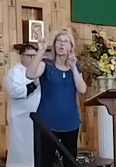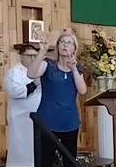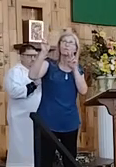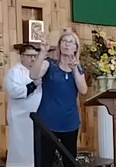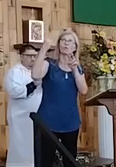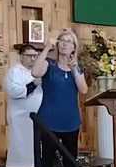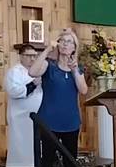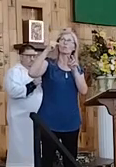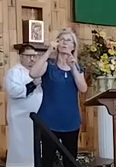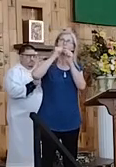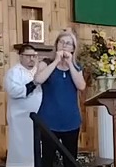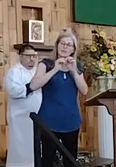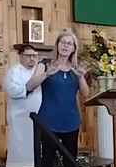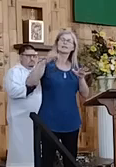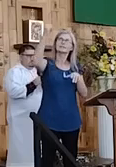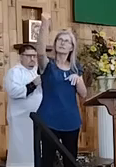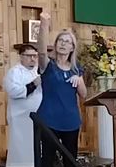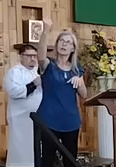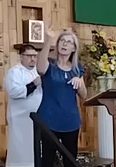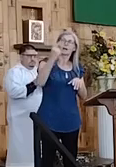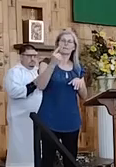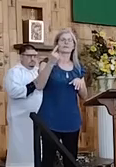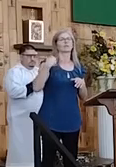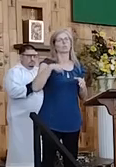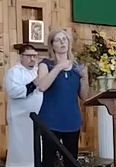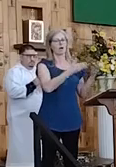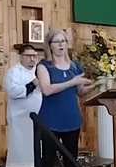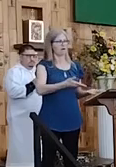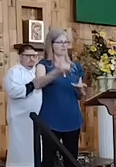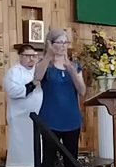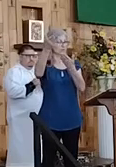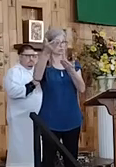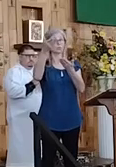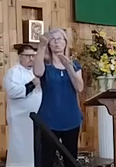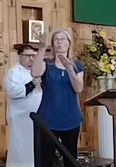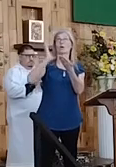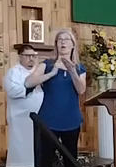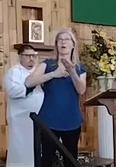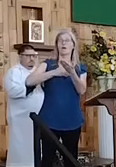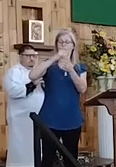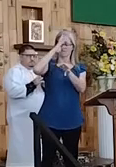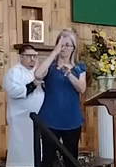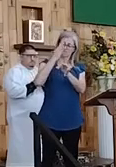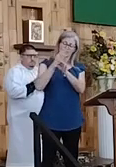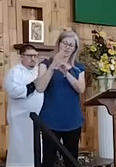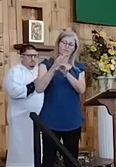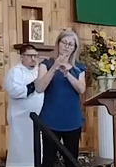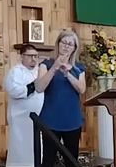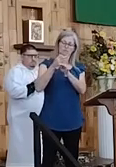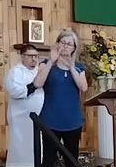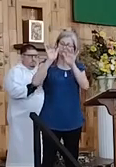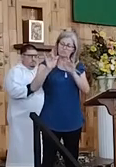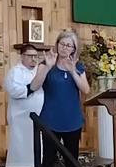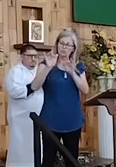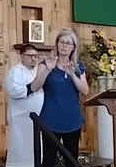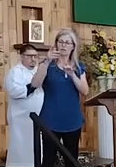to his blessed coming, we offer you, who are our faithful and merciful God,